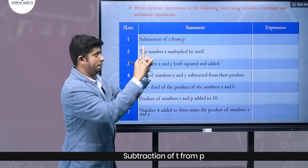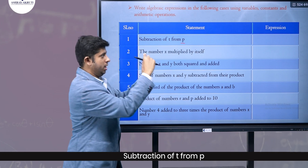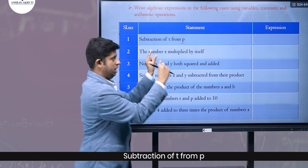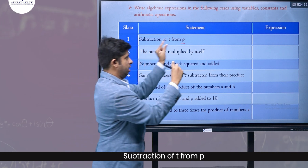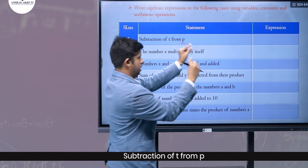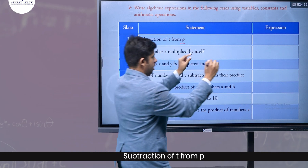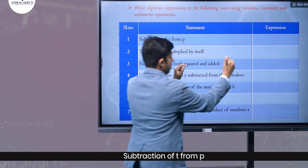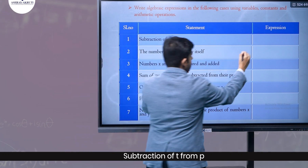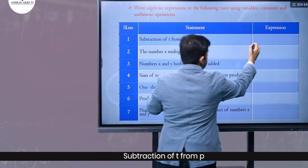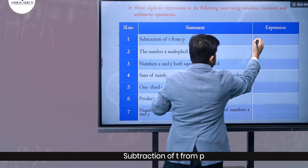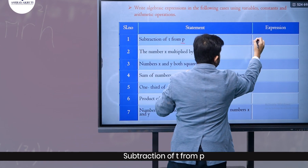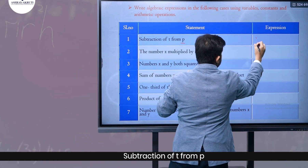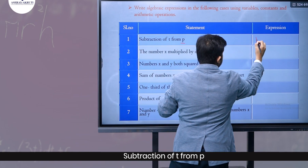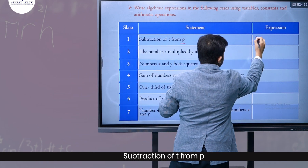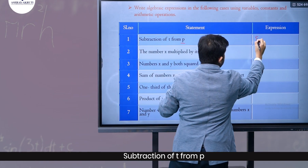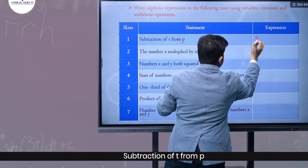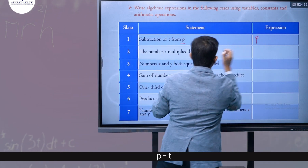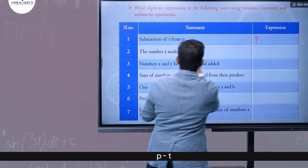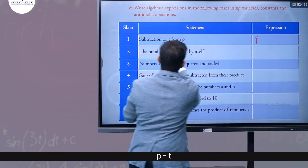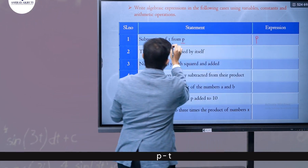subtraction of t from p. P